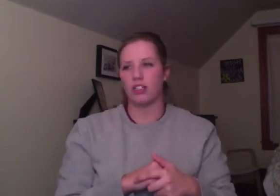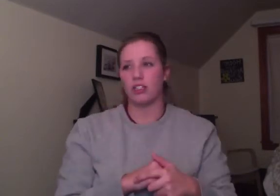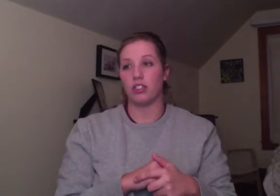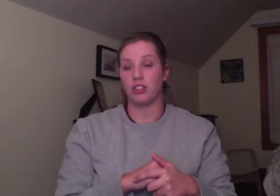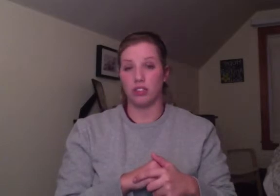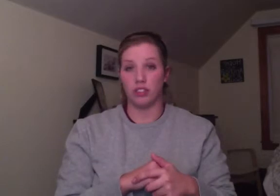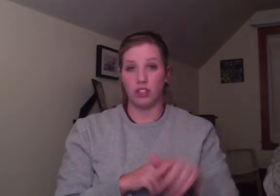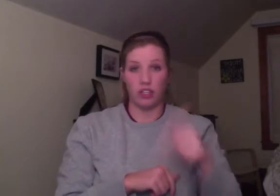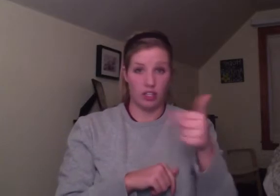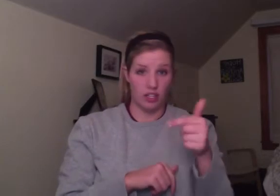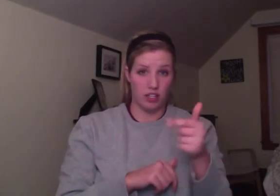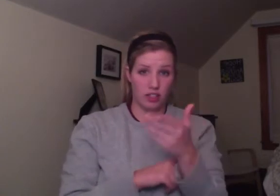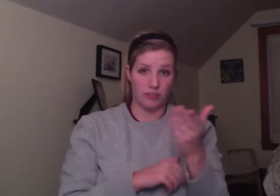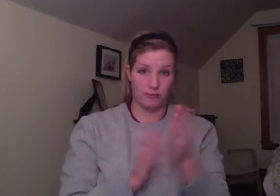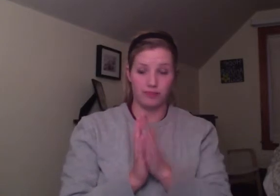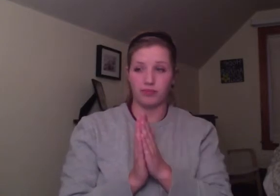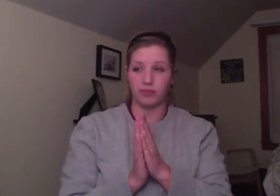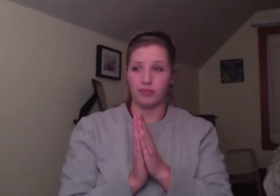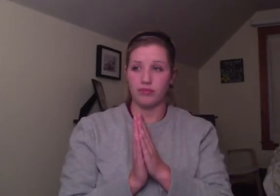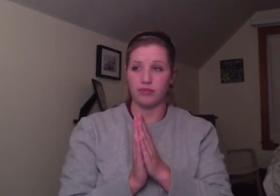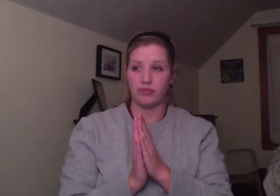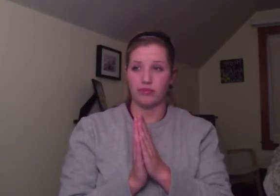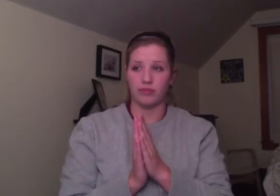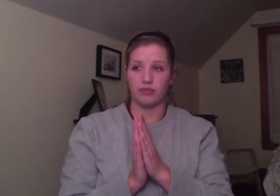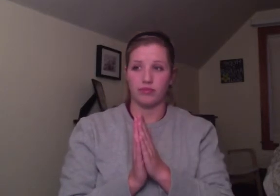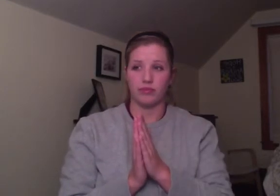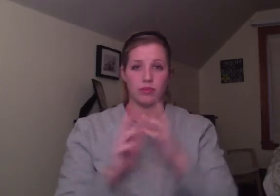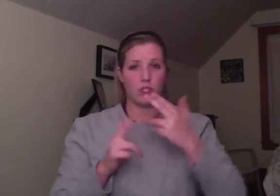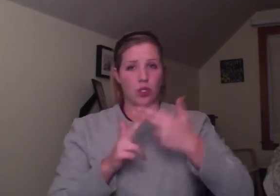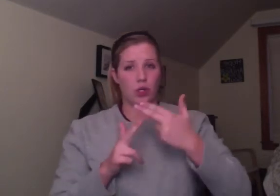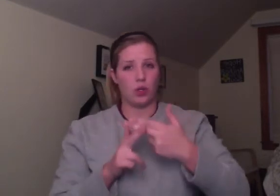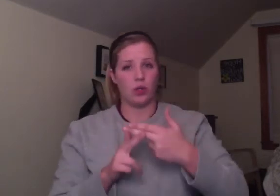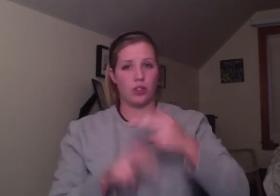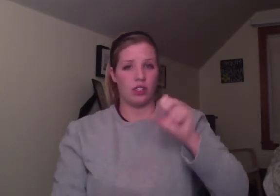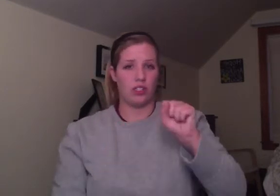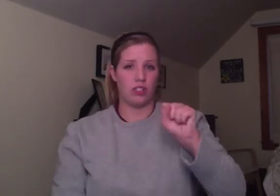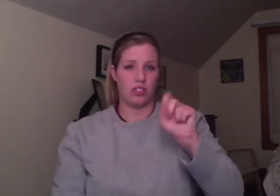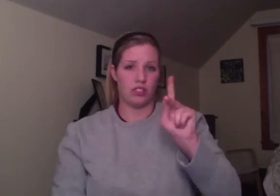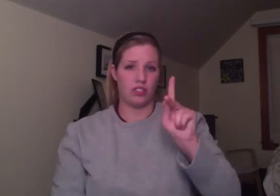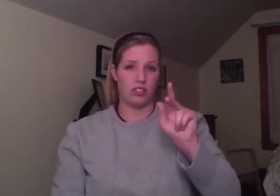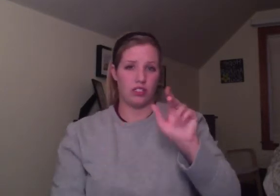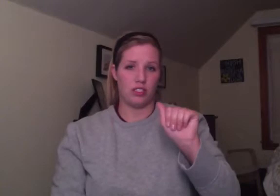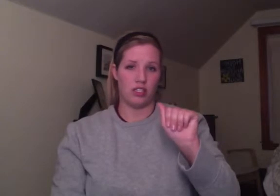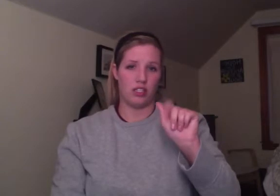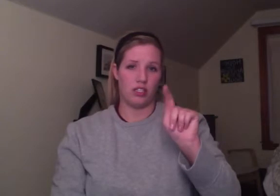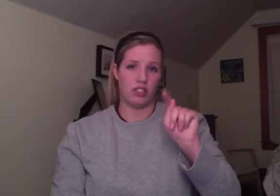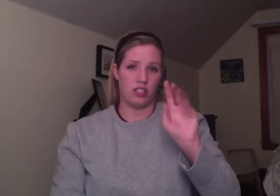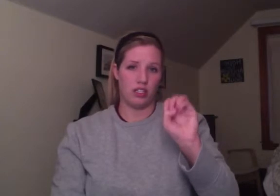Another avenue of photography that I like is called skate lifestyle photography. Skateboarding is a huge part of my